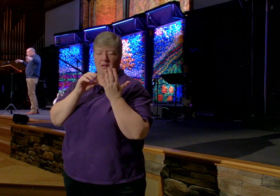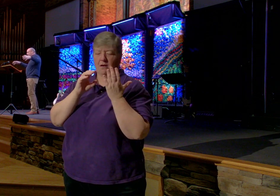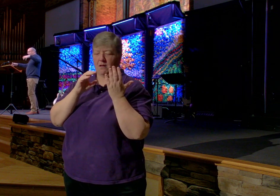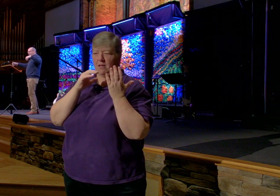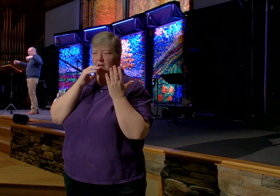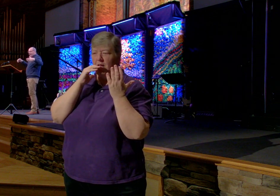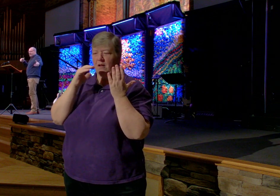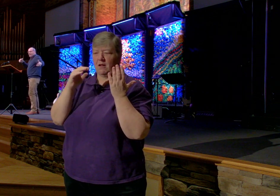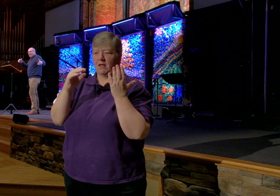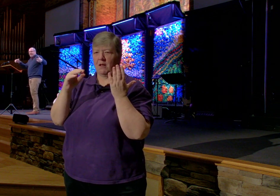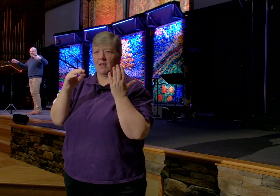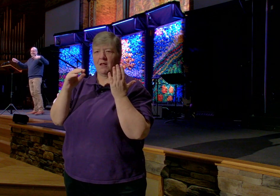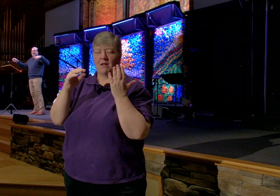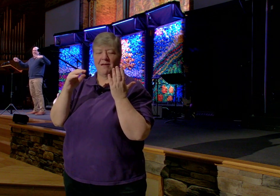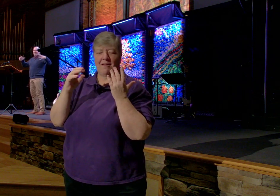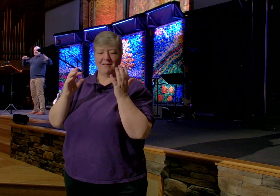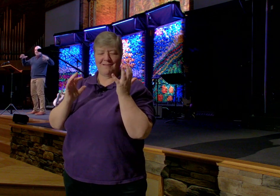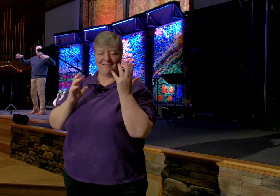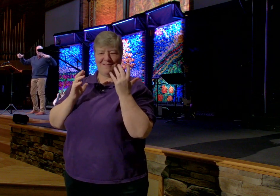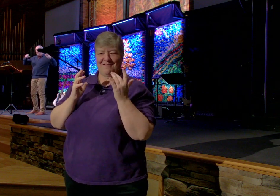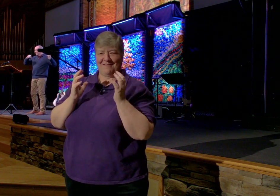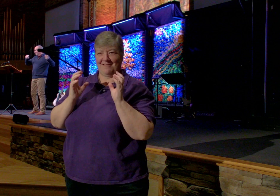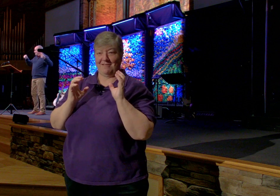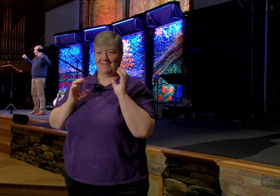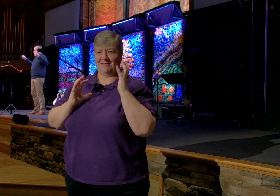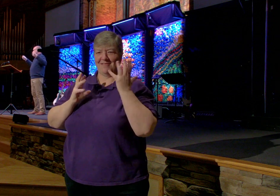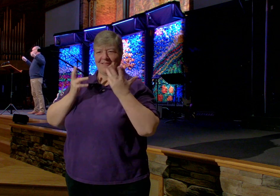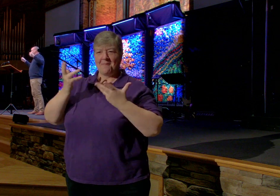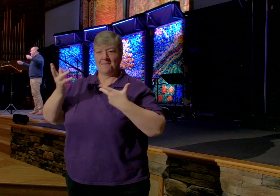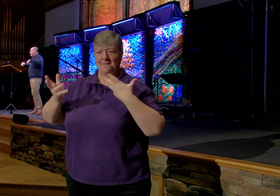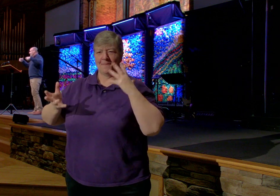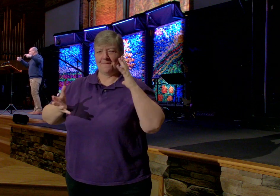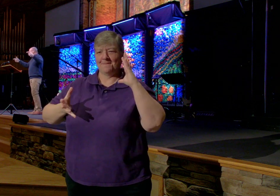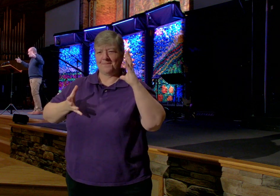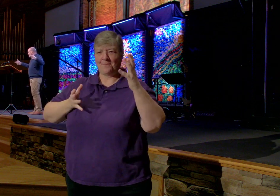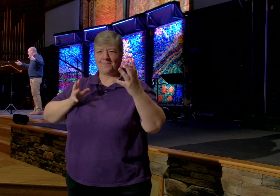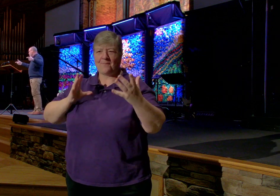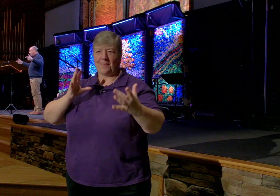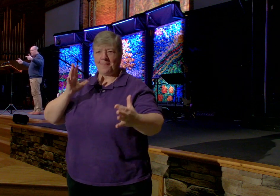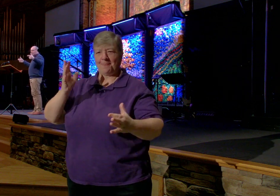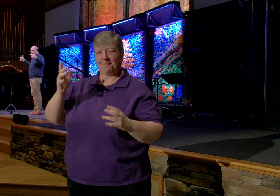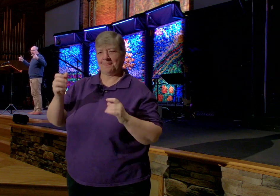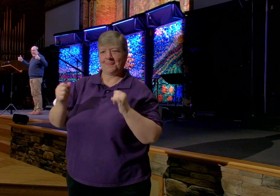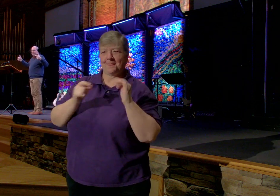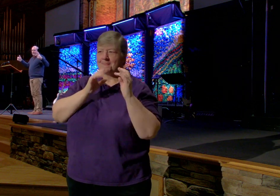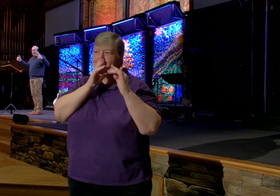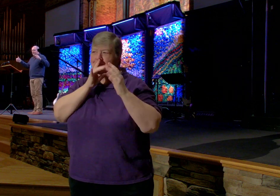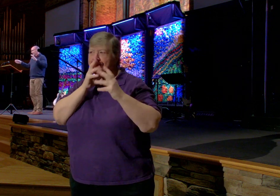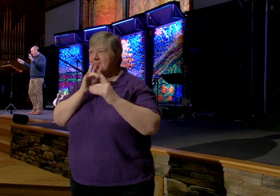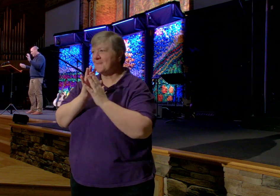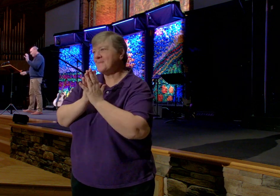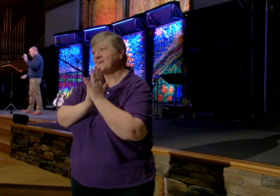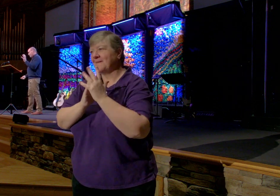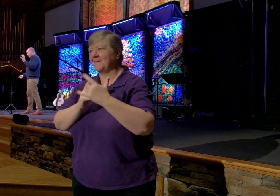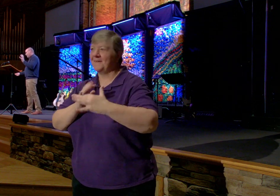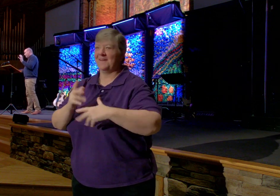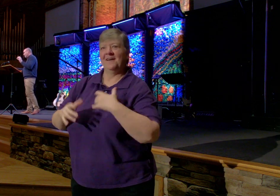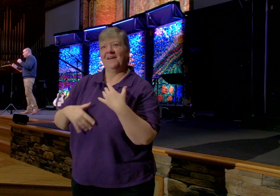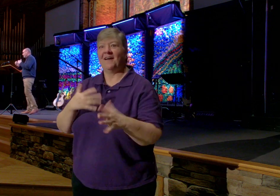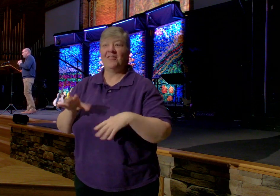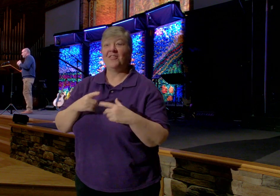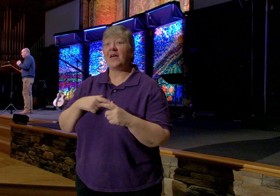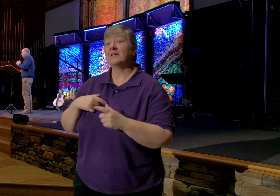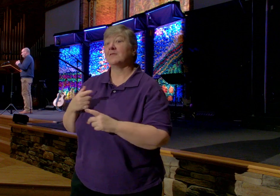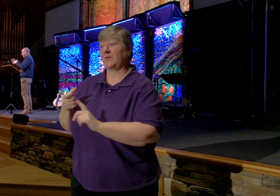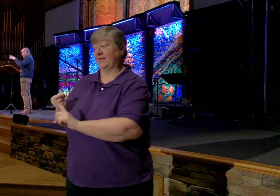sudden he started to become more animated and use more gestures, right? And he started to speak with more energy and faster, and